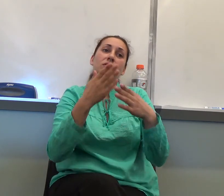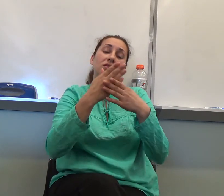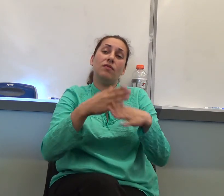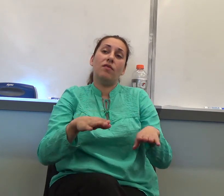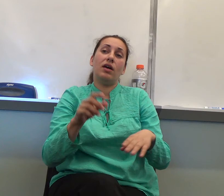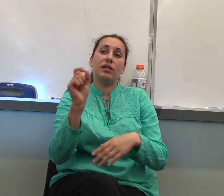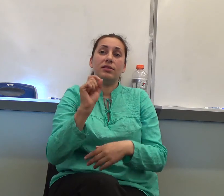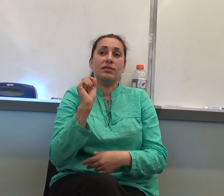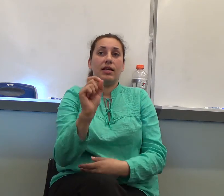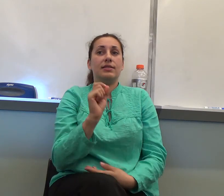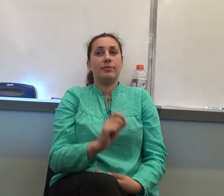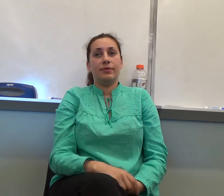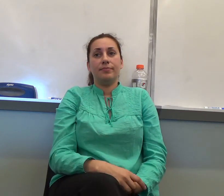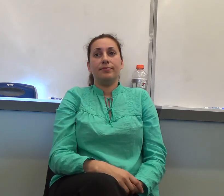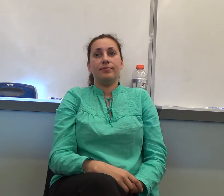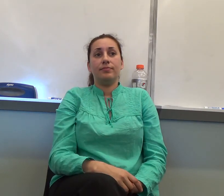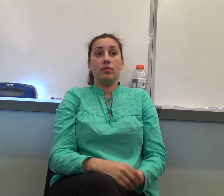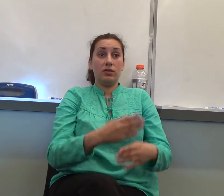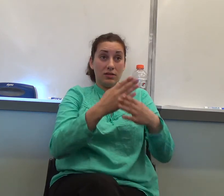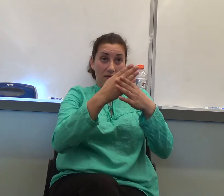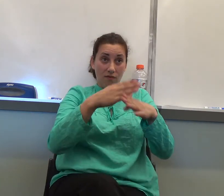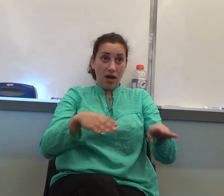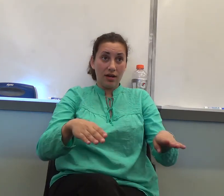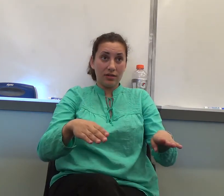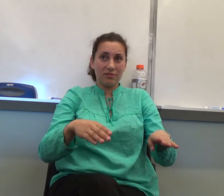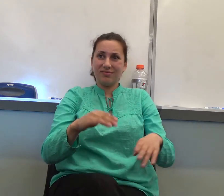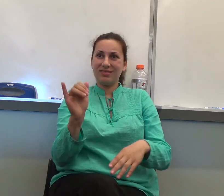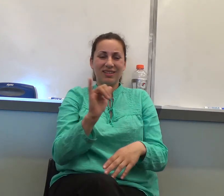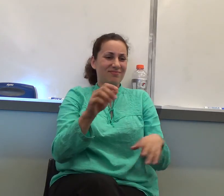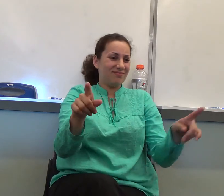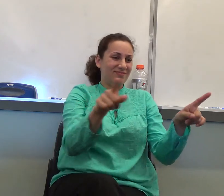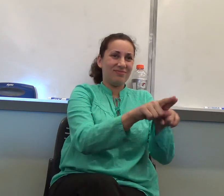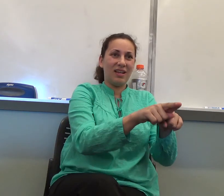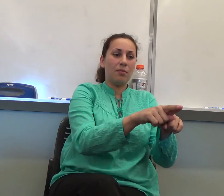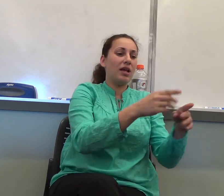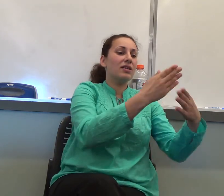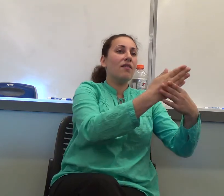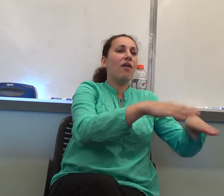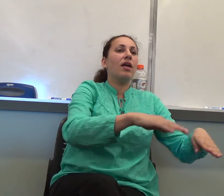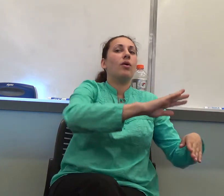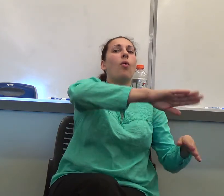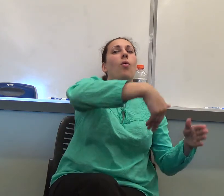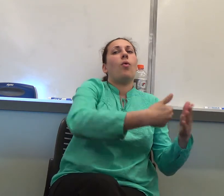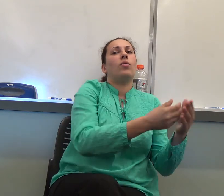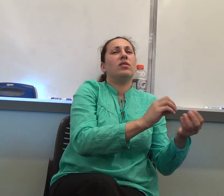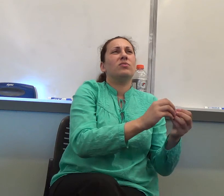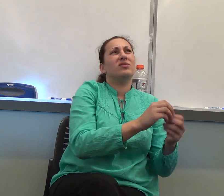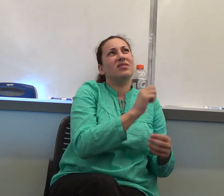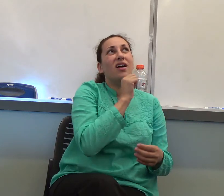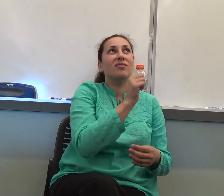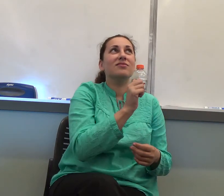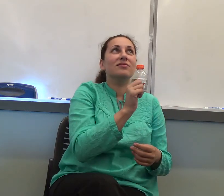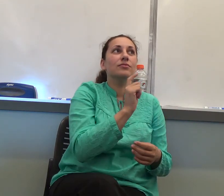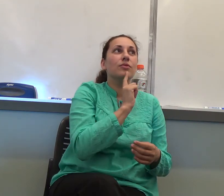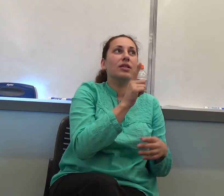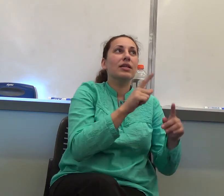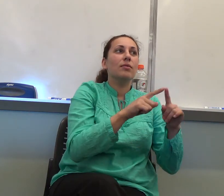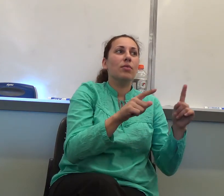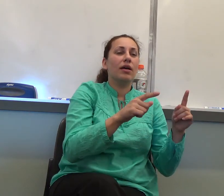decimals. Dividing decimals is almost identical to dividing whole numbers. Not quite, but it's very close. Except what